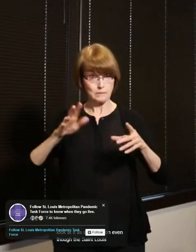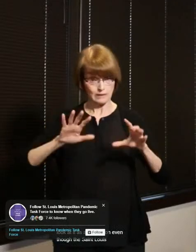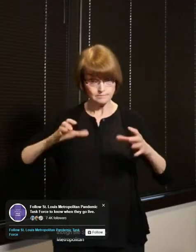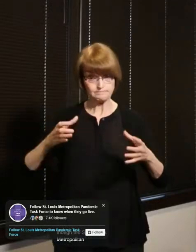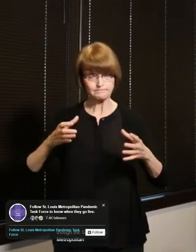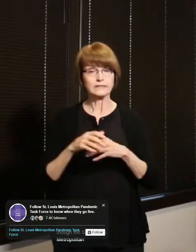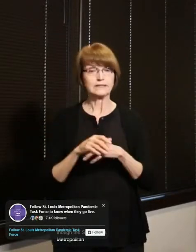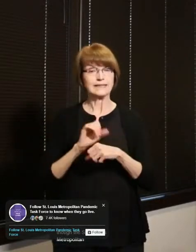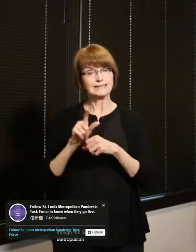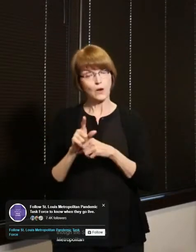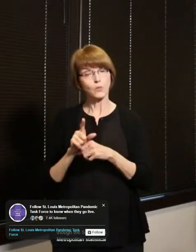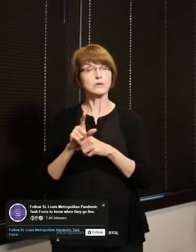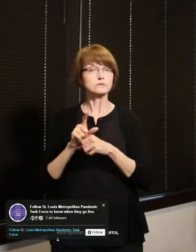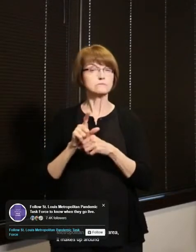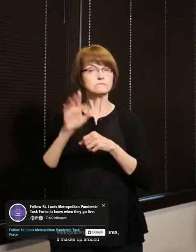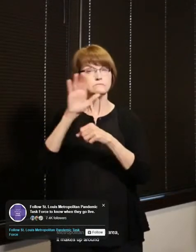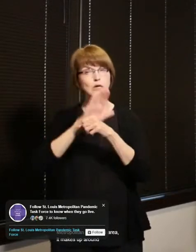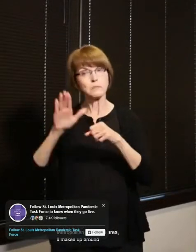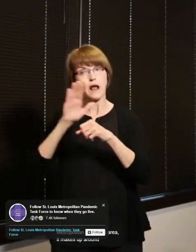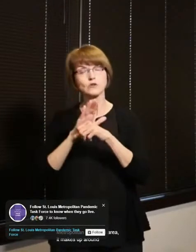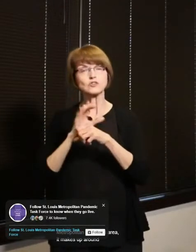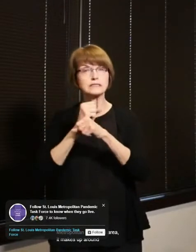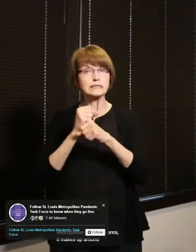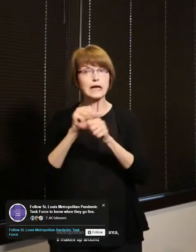Metropolitan statistical area makes up around